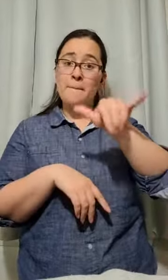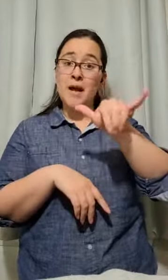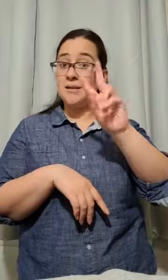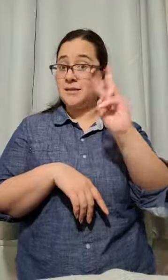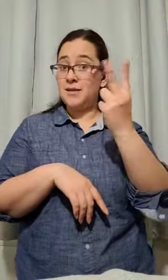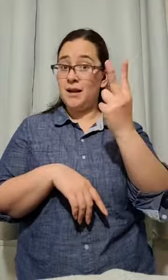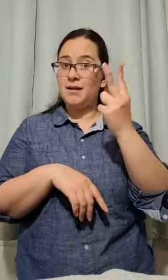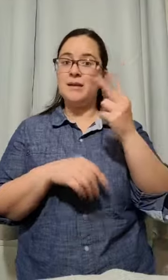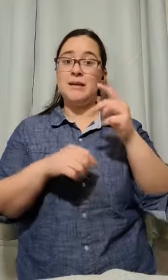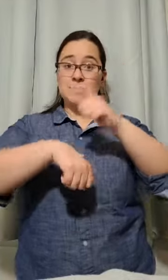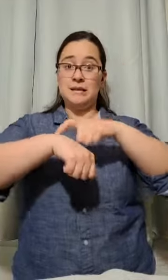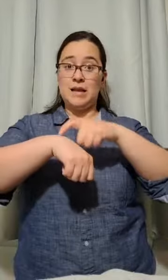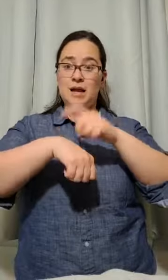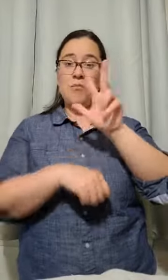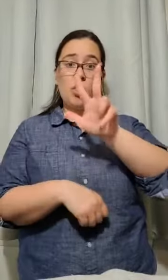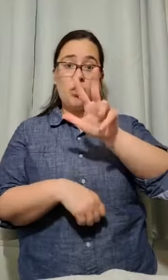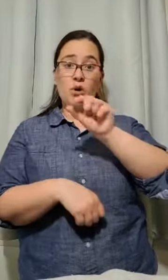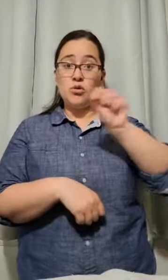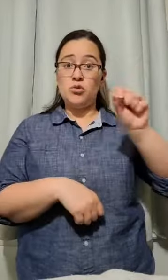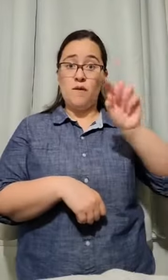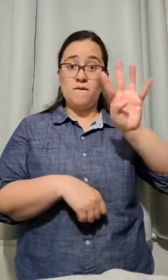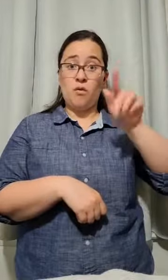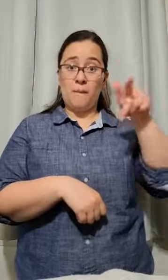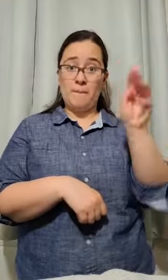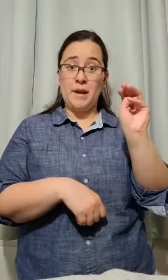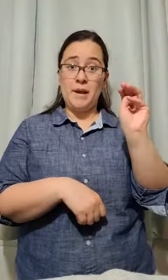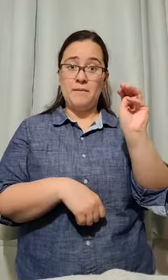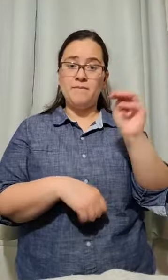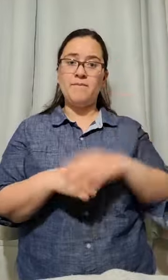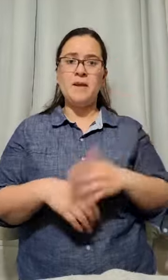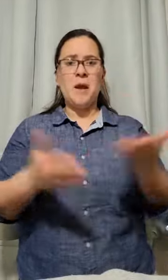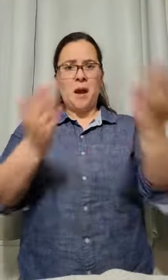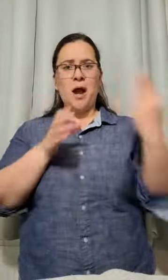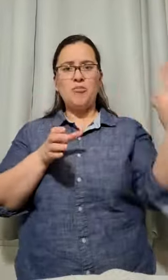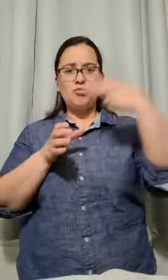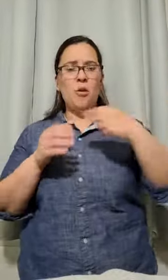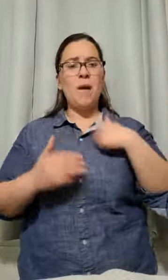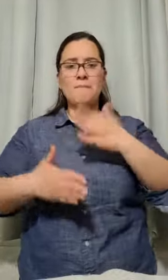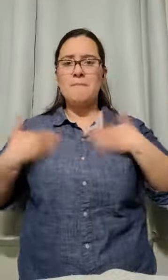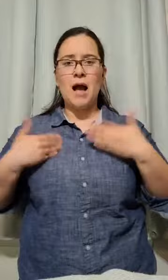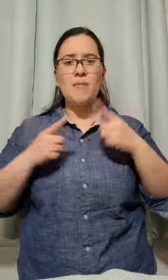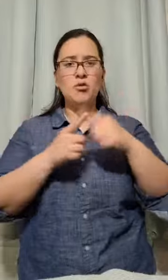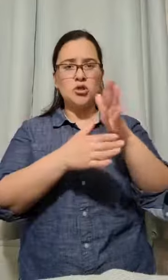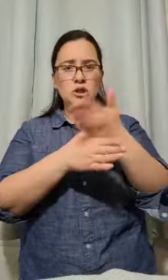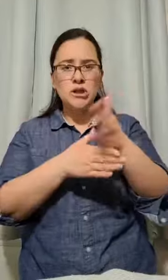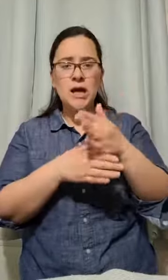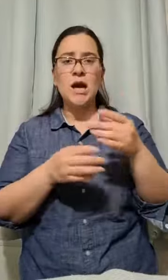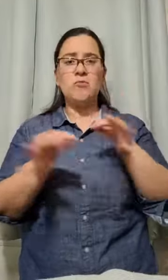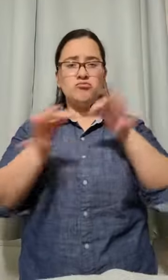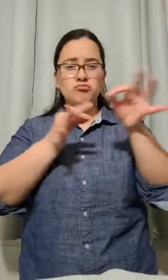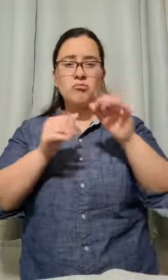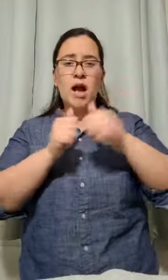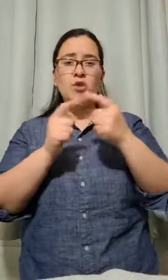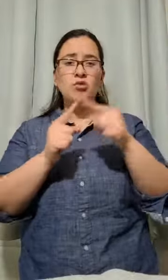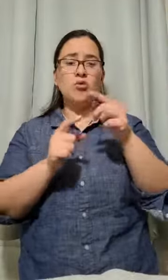occasions, go around the rural area. It was always a laughing joke. He was a good police officer. He was